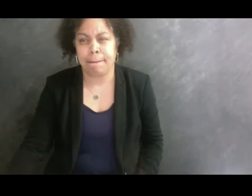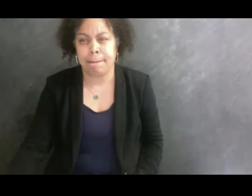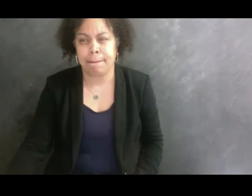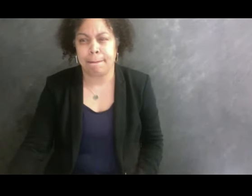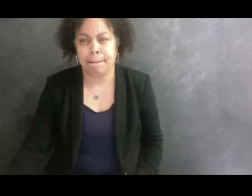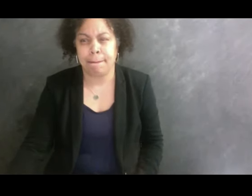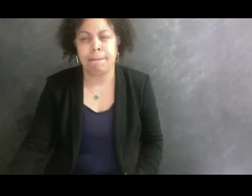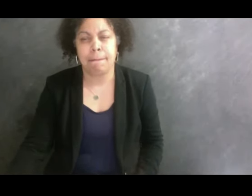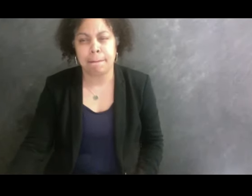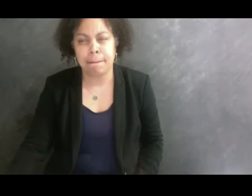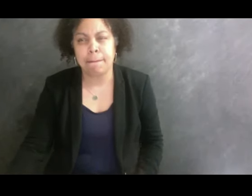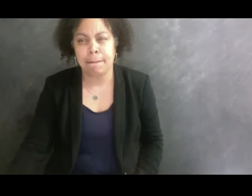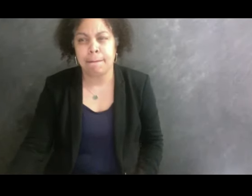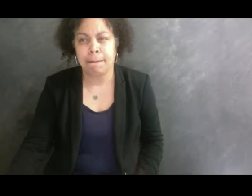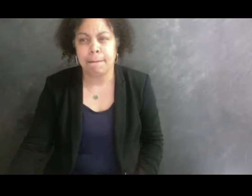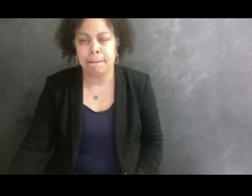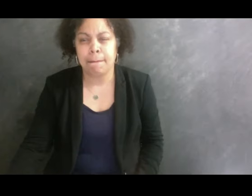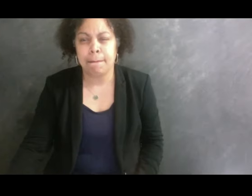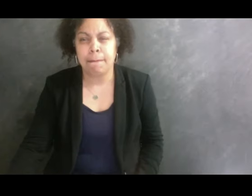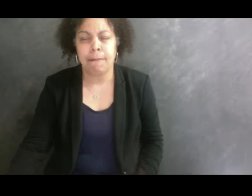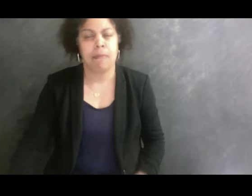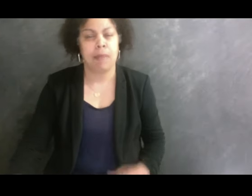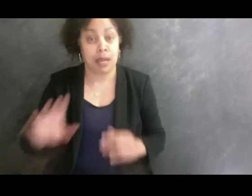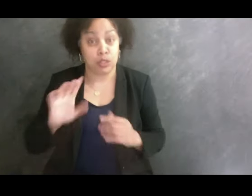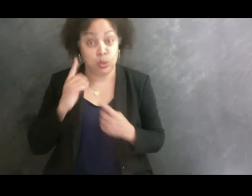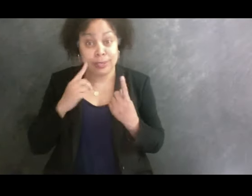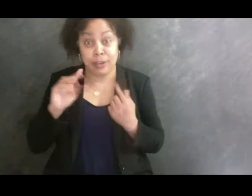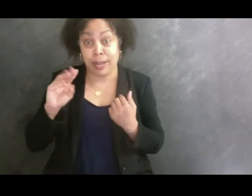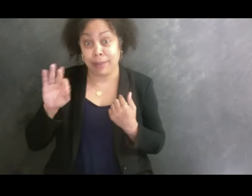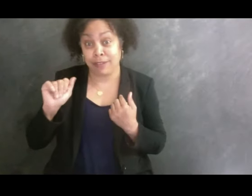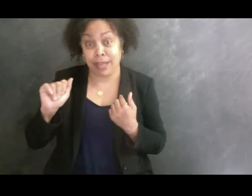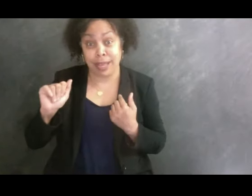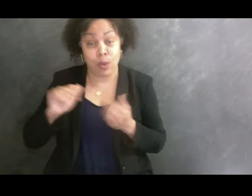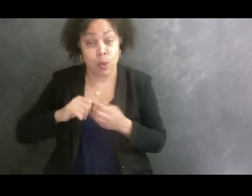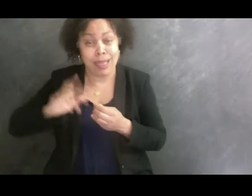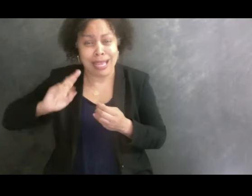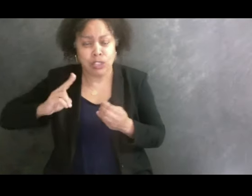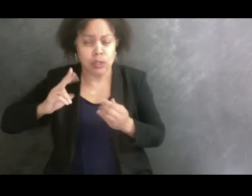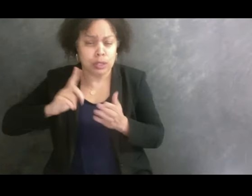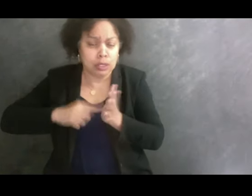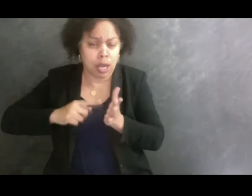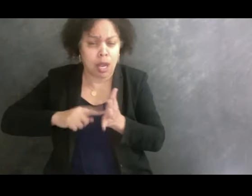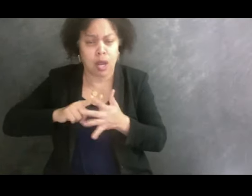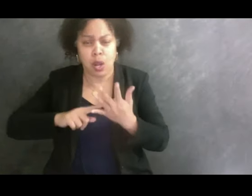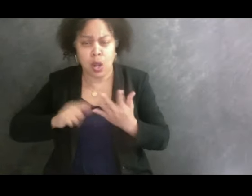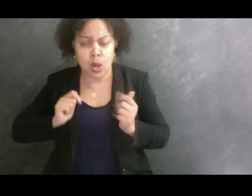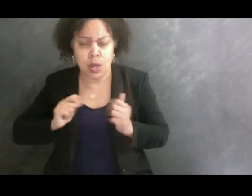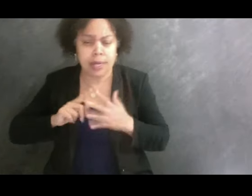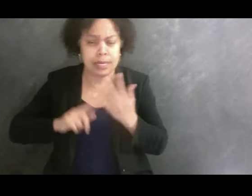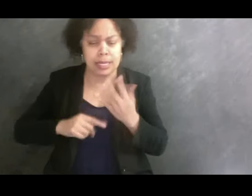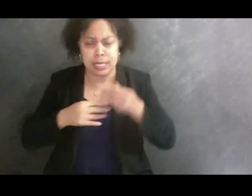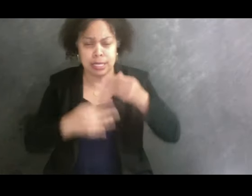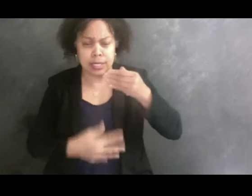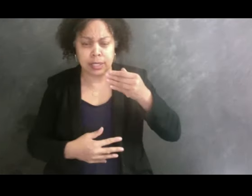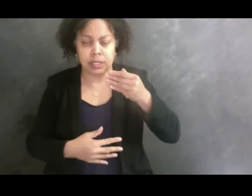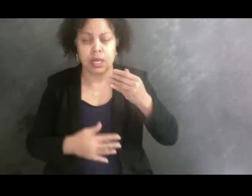This is a good question. Do you weigh more heavily MFAs with long rap sheets of exhibitions or as much or more on the quality of the work